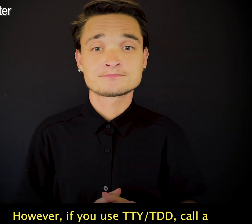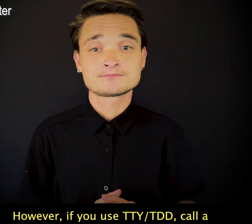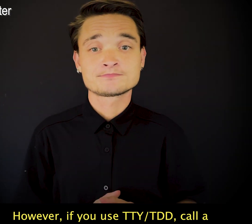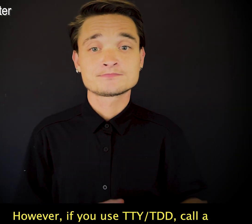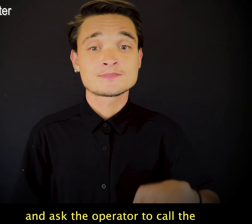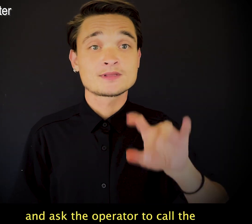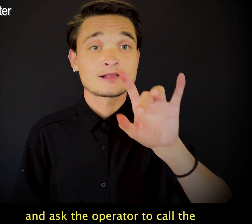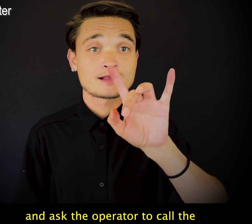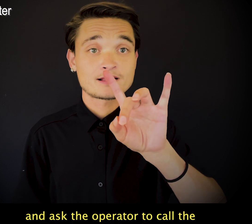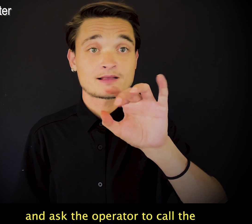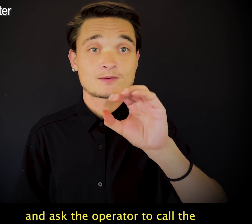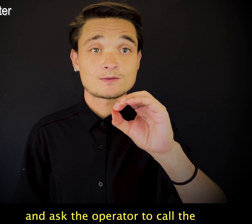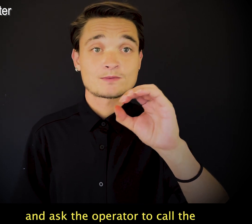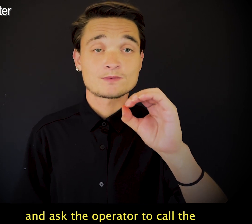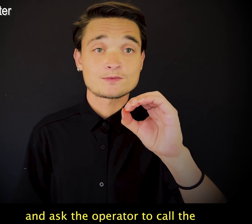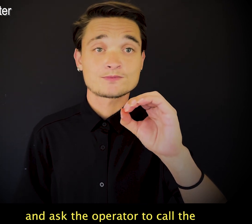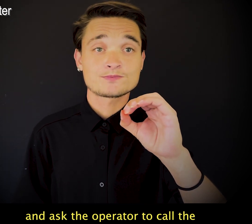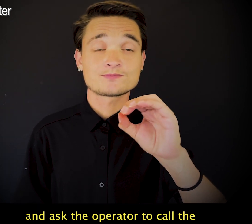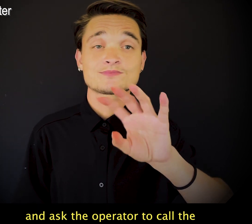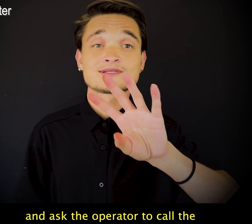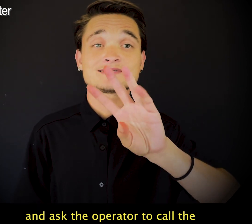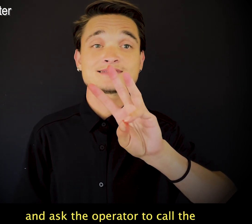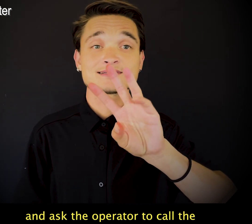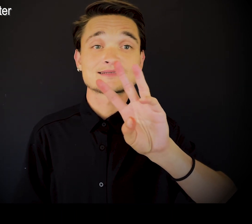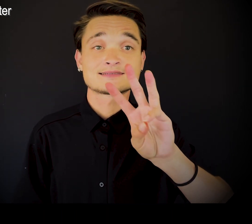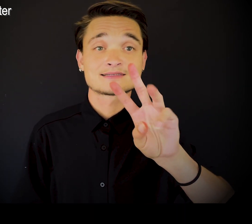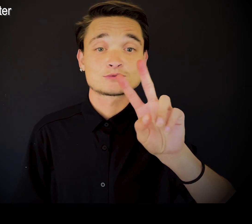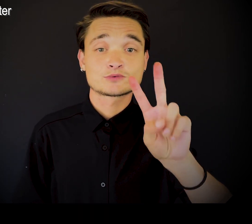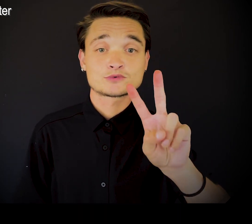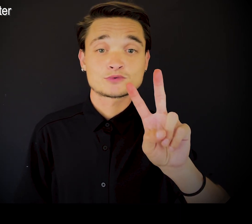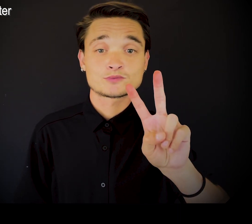800-662-1220 and ask the operator to call the Telephone Claims Center.